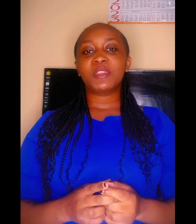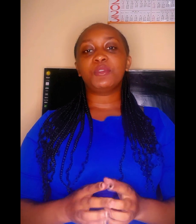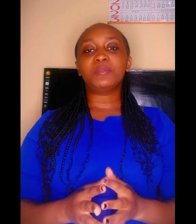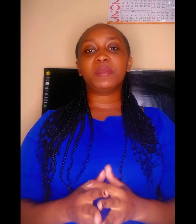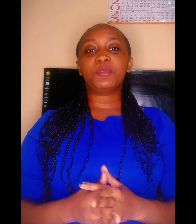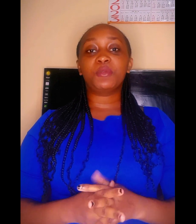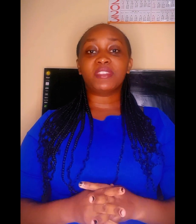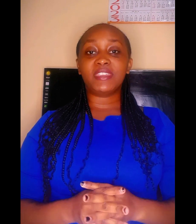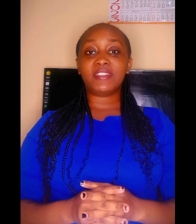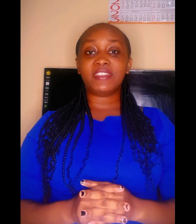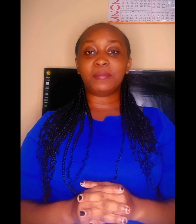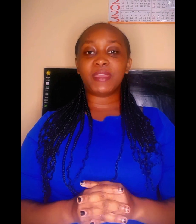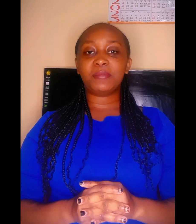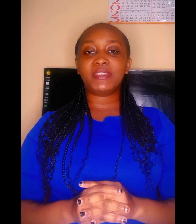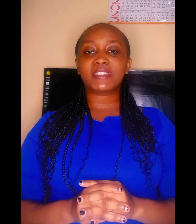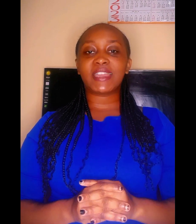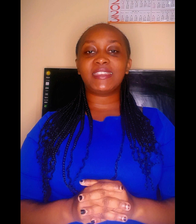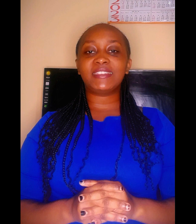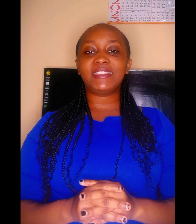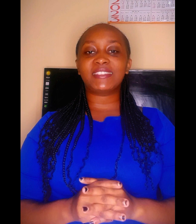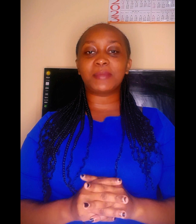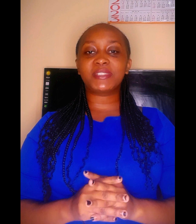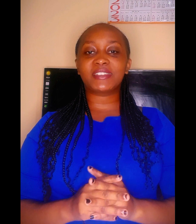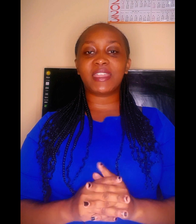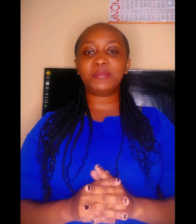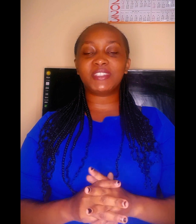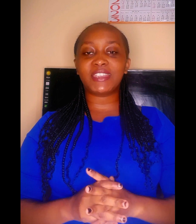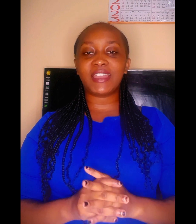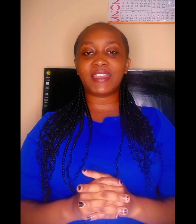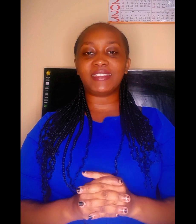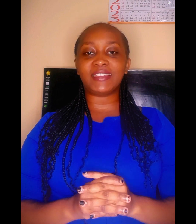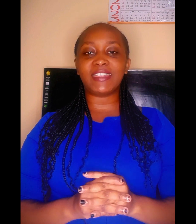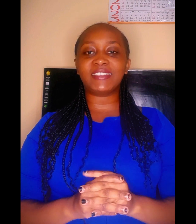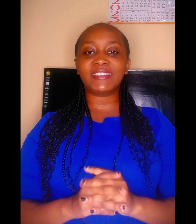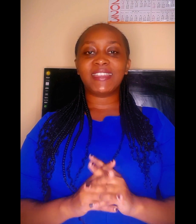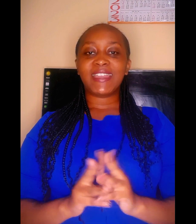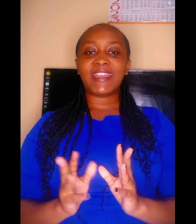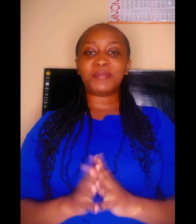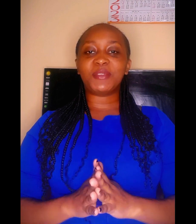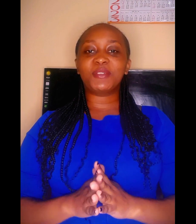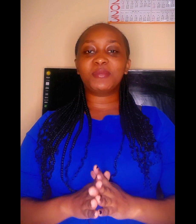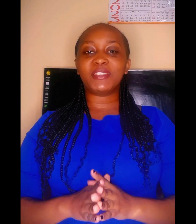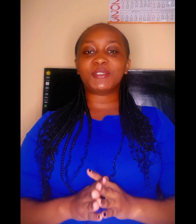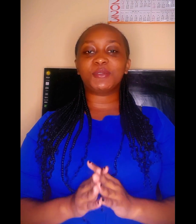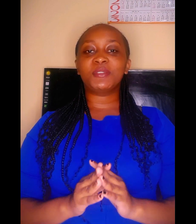with people with hearing impairment. Kindly subscribe, share, and like, and may God bless you.